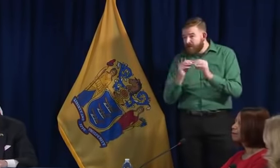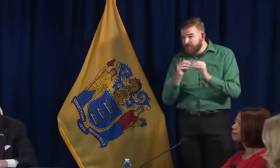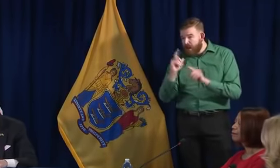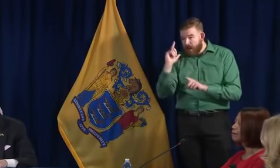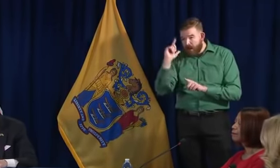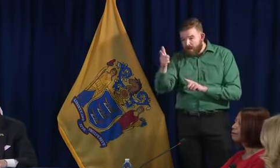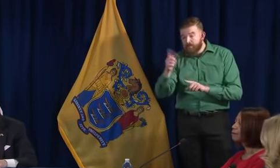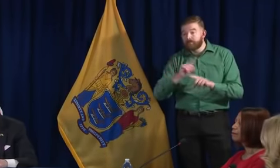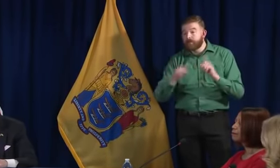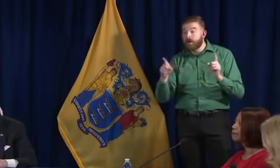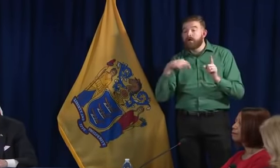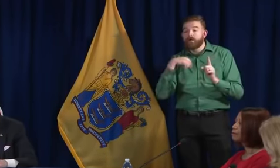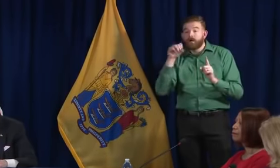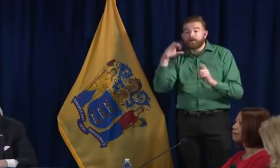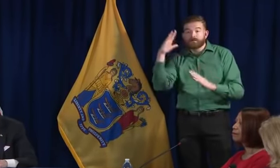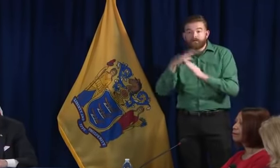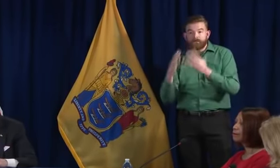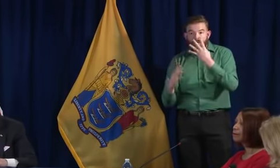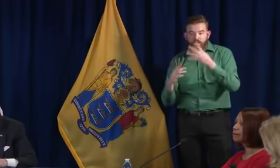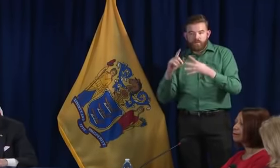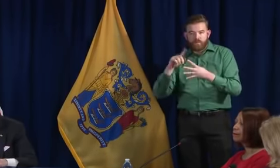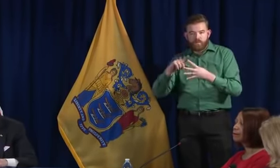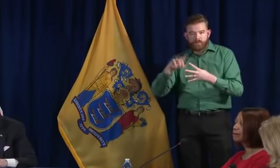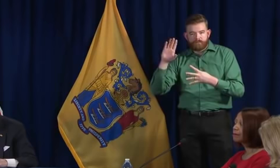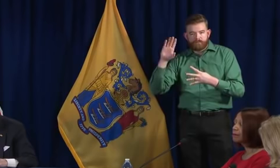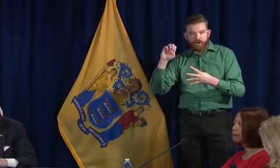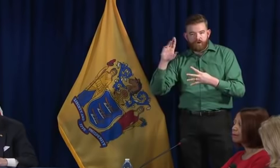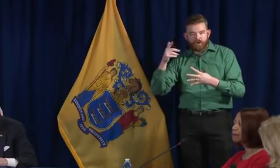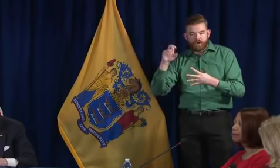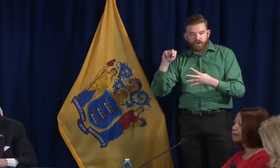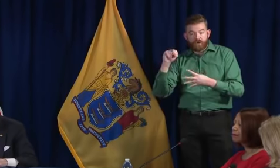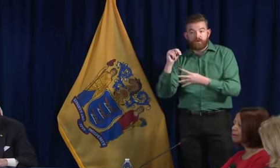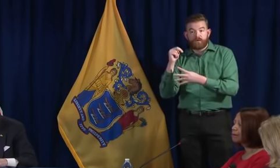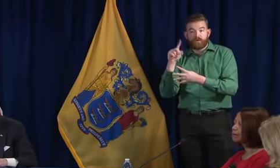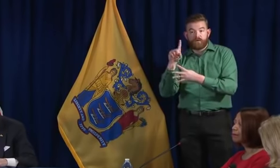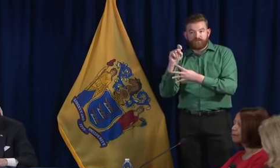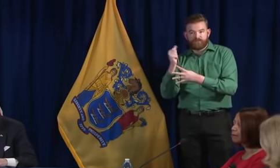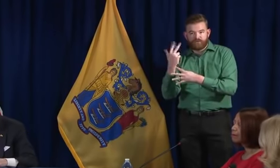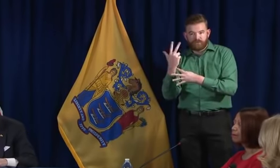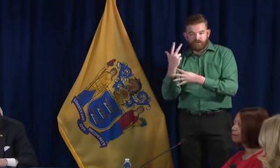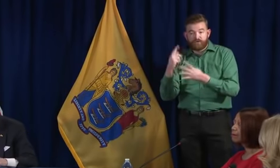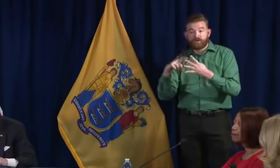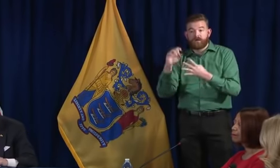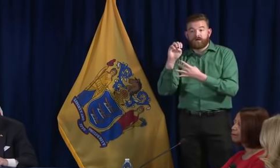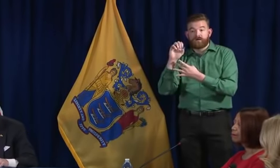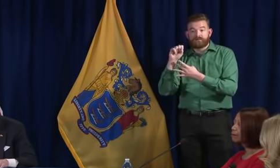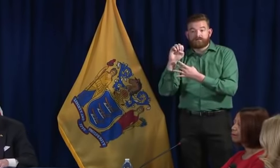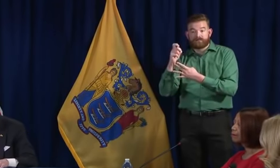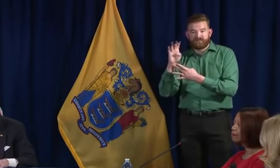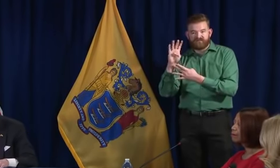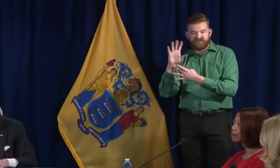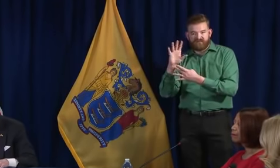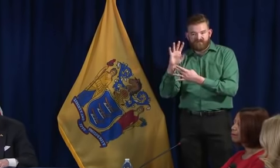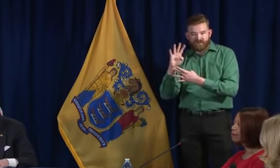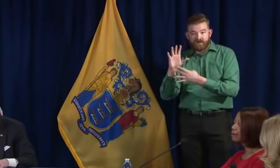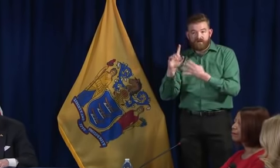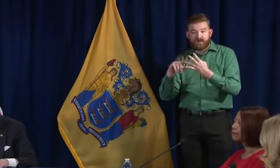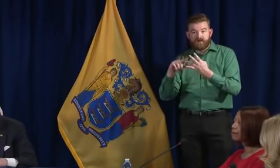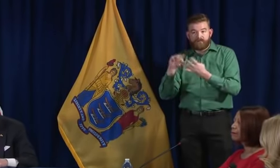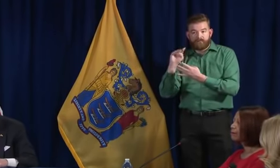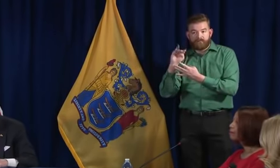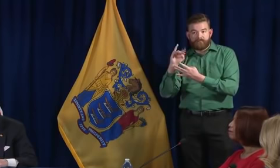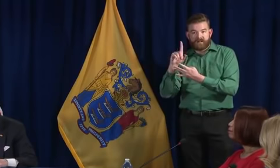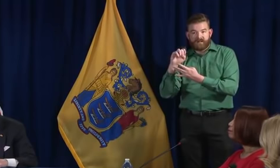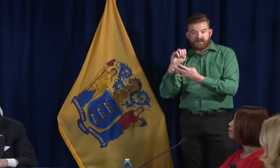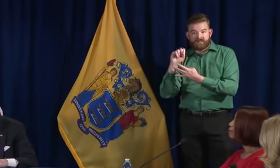me. Bergen 113, Essex 45, Middlesex 40, Monmouth 32 are the top four. They sort of.